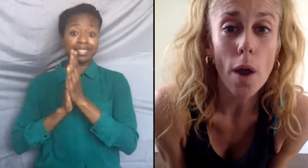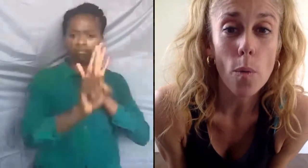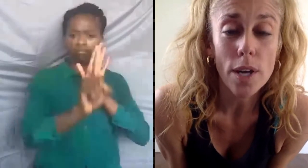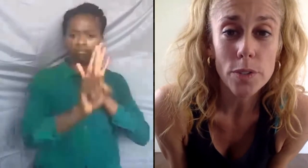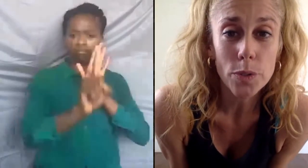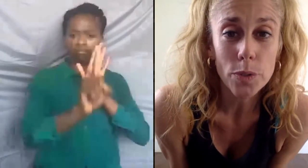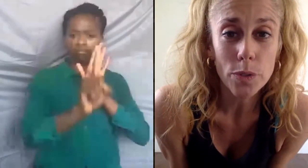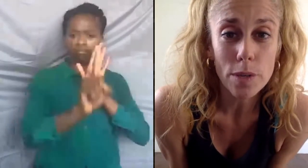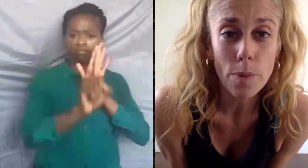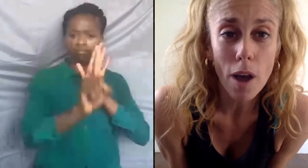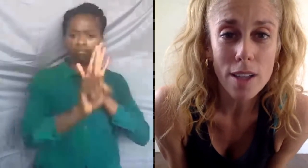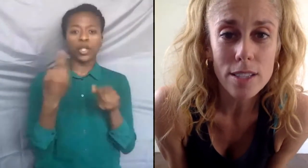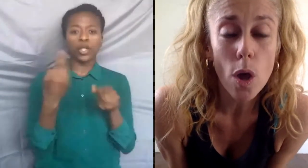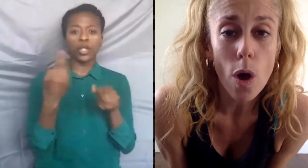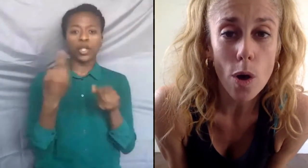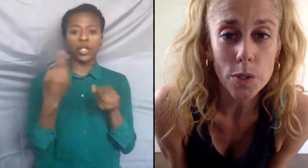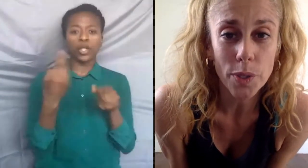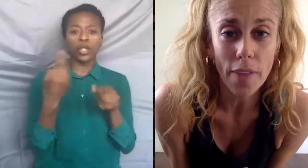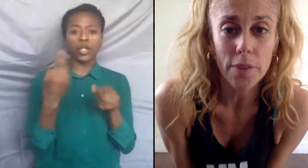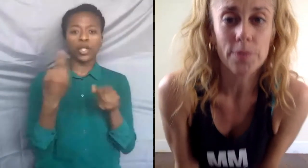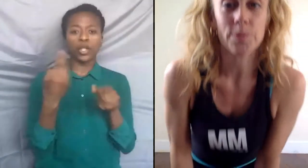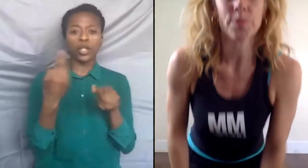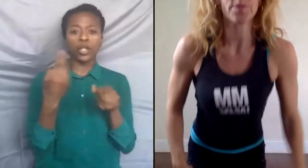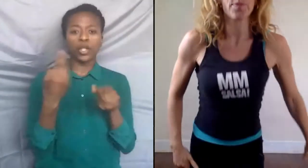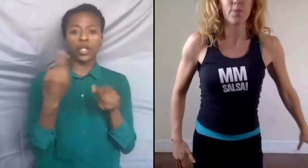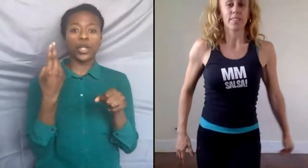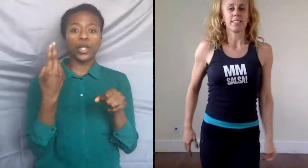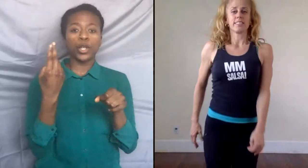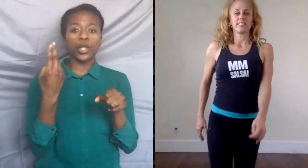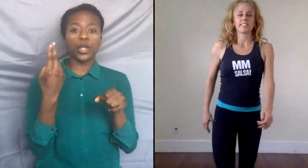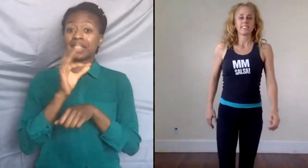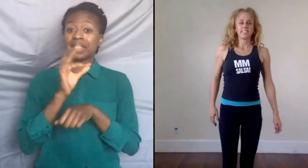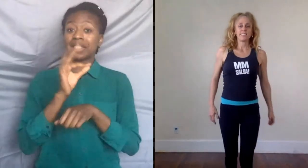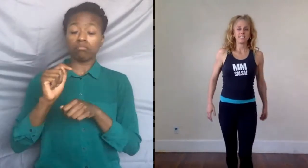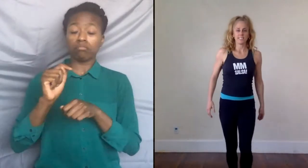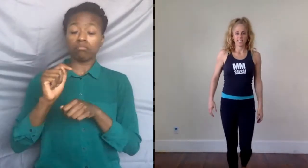can do our 1, 2, 3, pause all together.